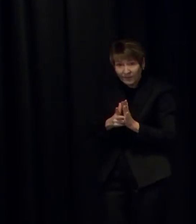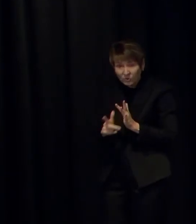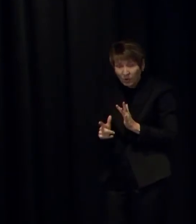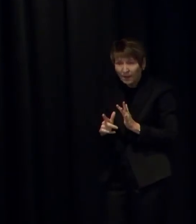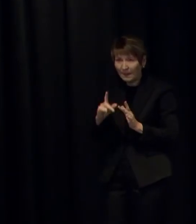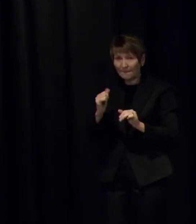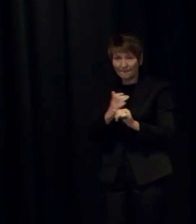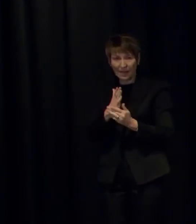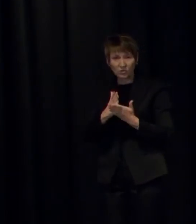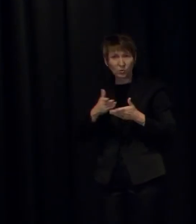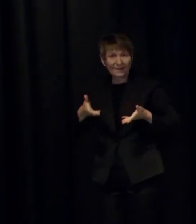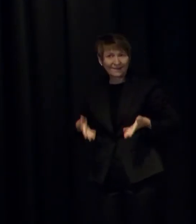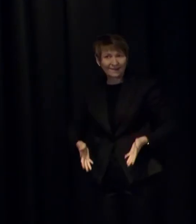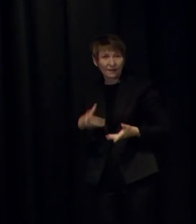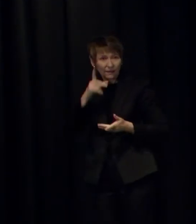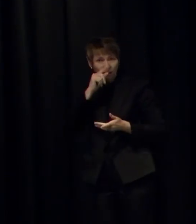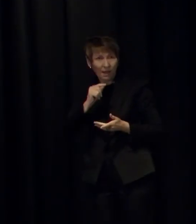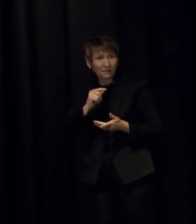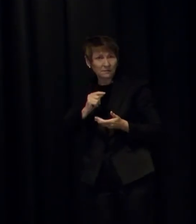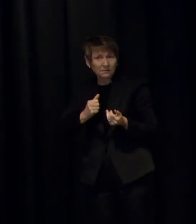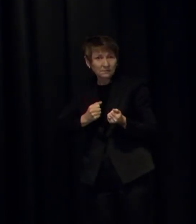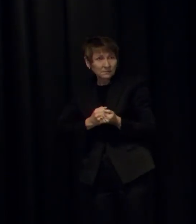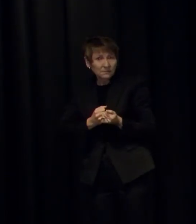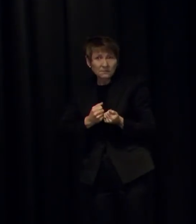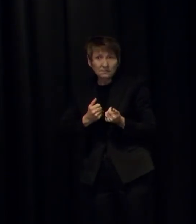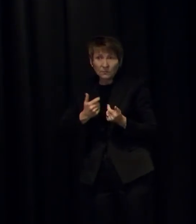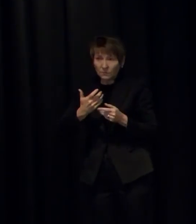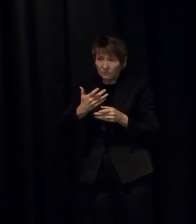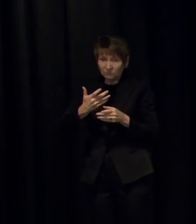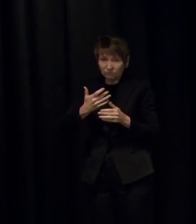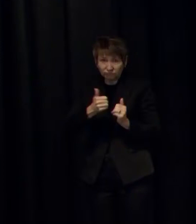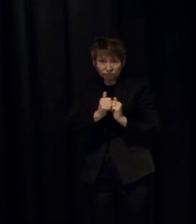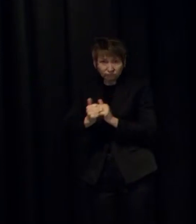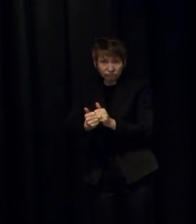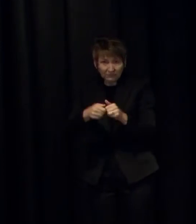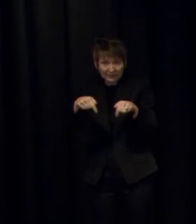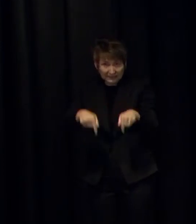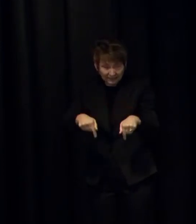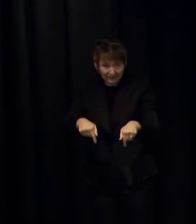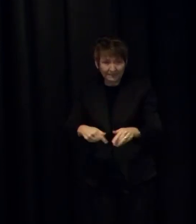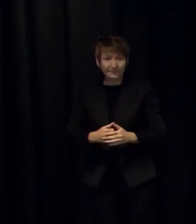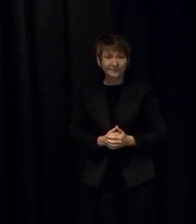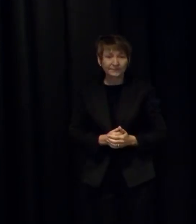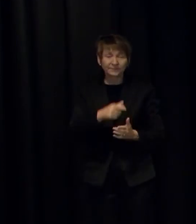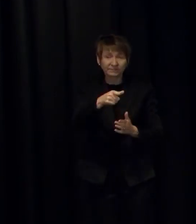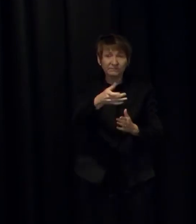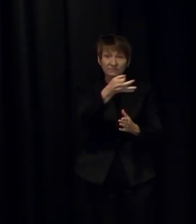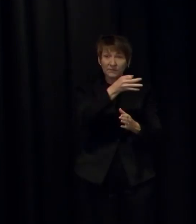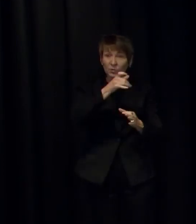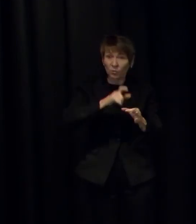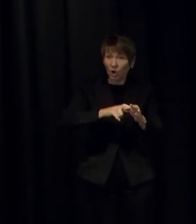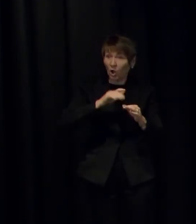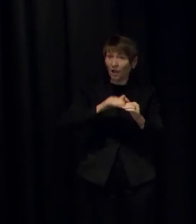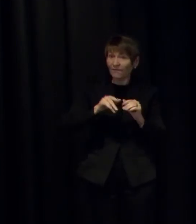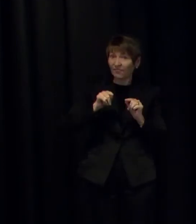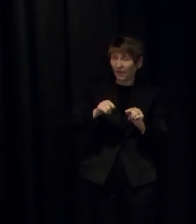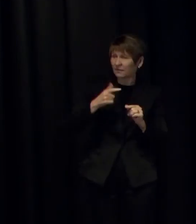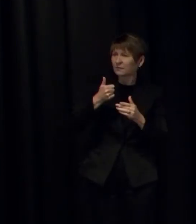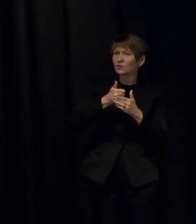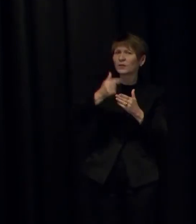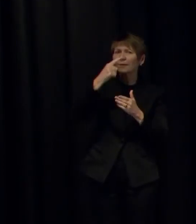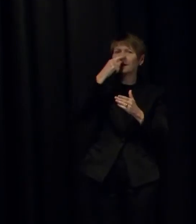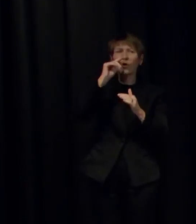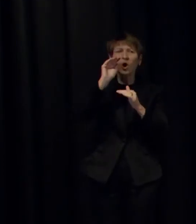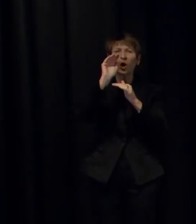some other states. But no doubt the Commonwealth Government will look at that. Speaking of international students, the government announced just a week or two ago that it's going